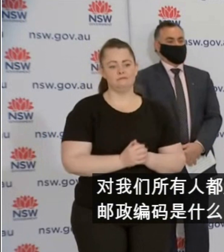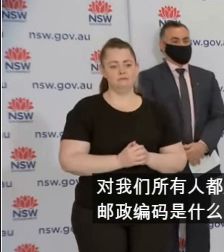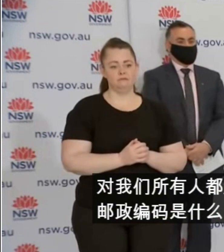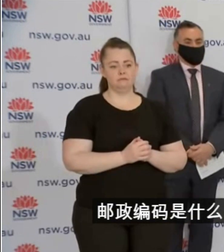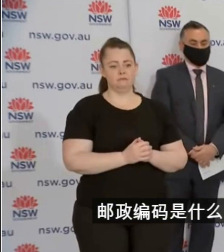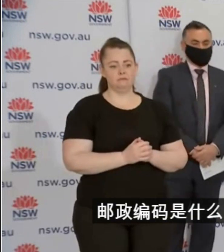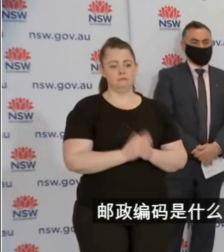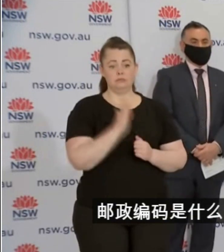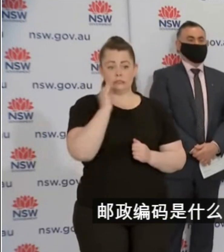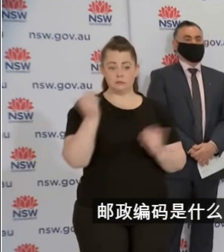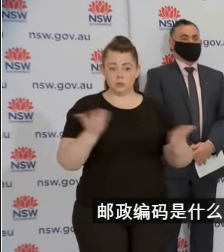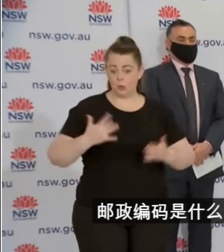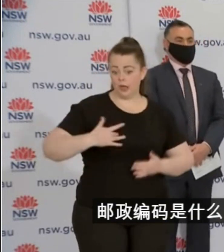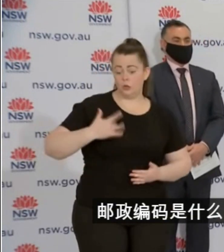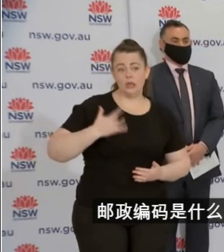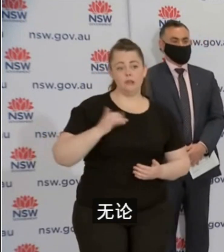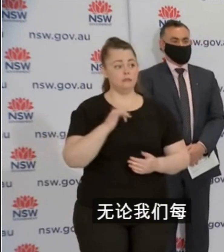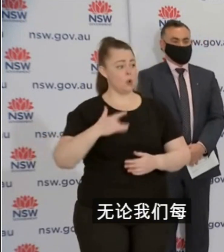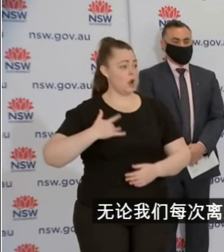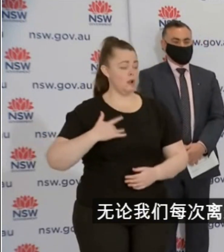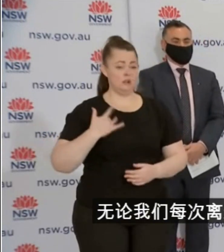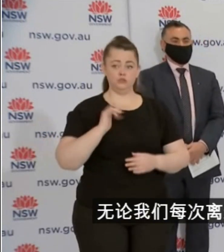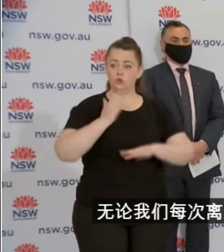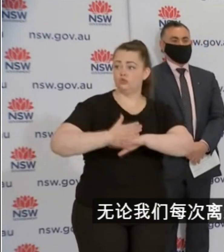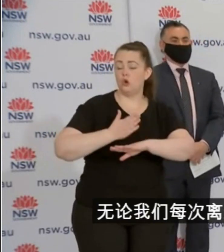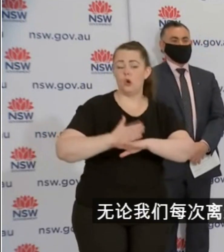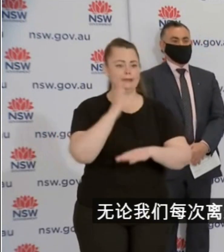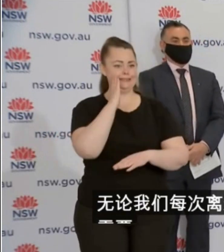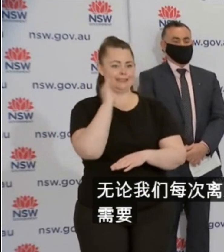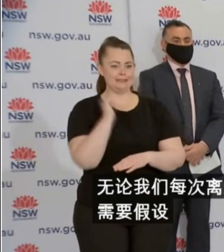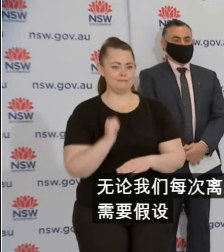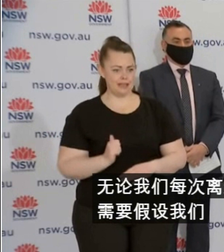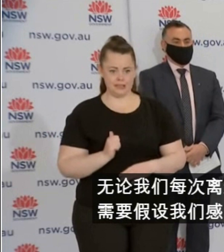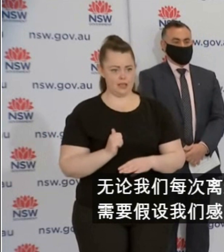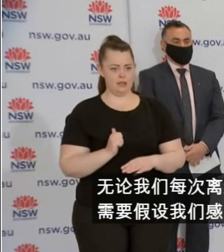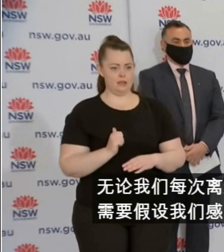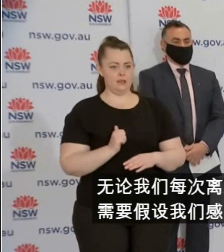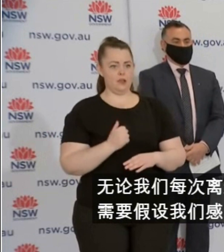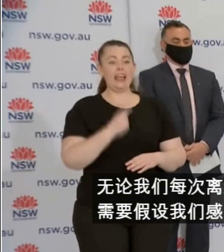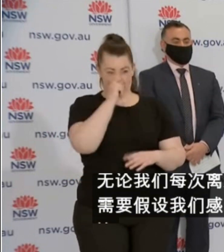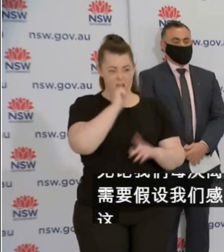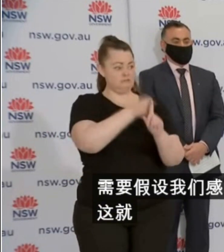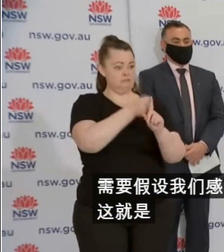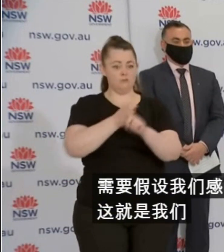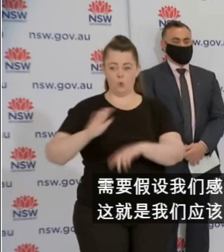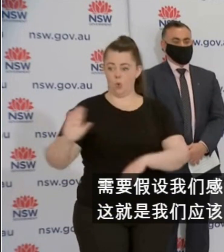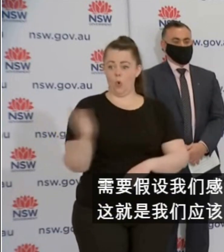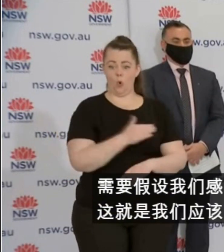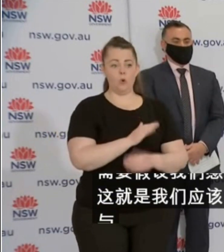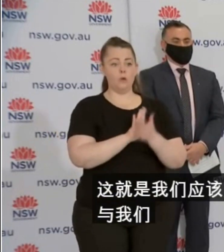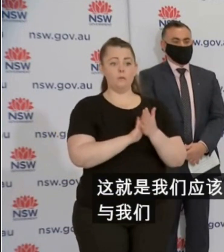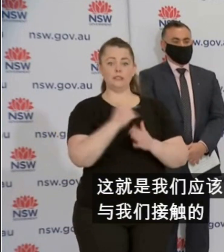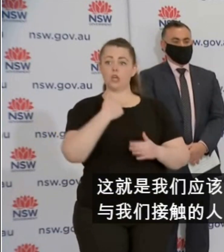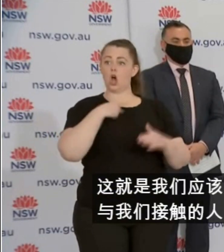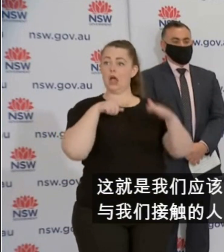It doesn't matter what your circumstances are. Every time any of us leave the house, we need to assume we have the virus, and that's how we should treat people